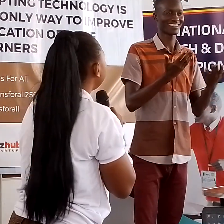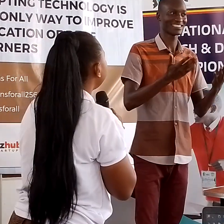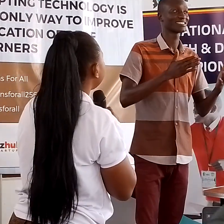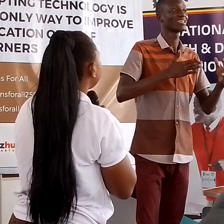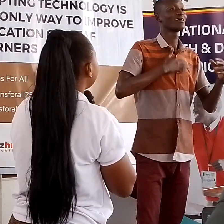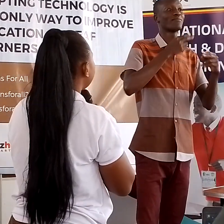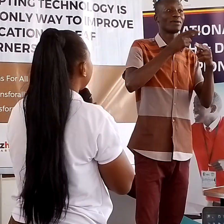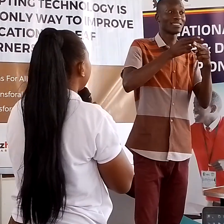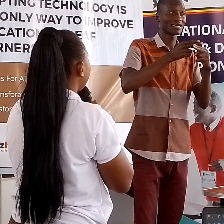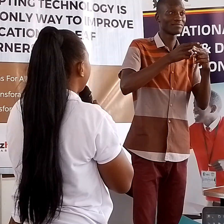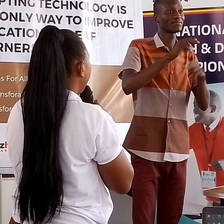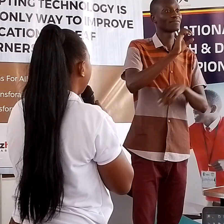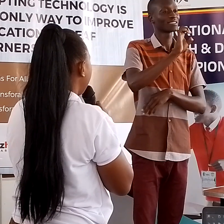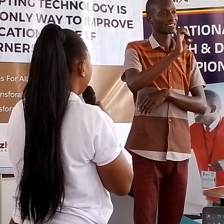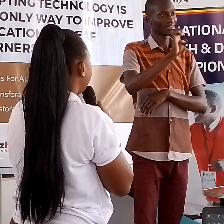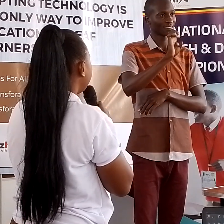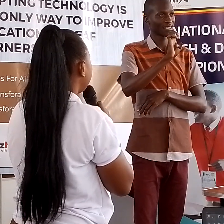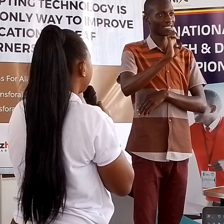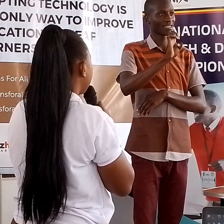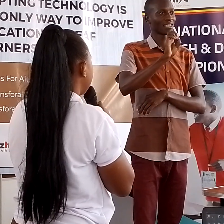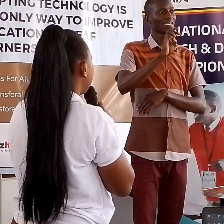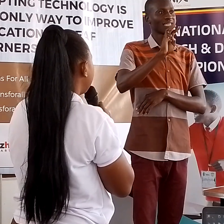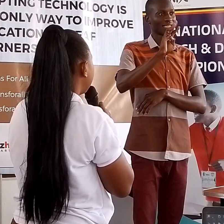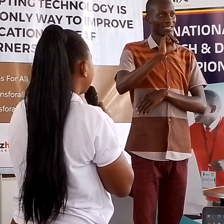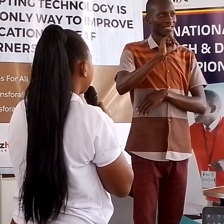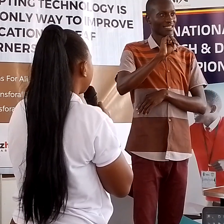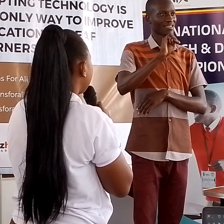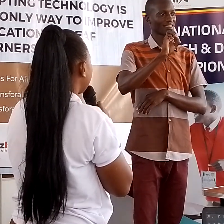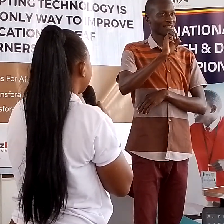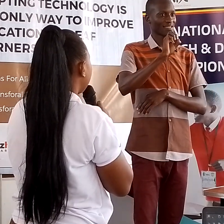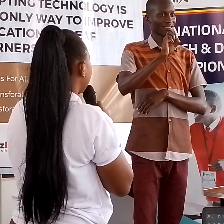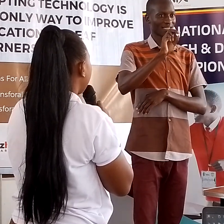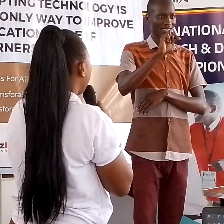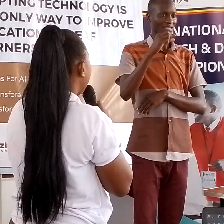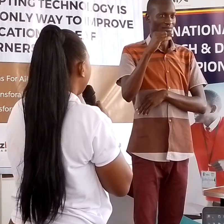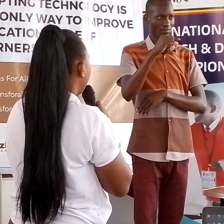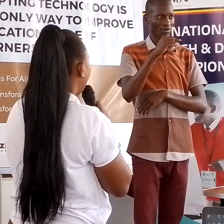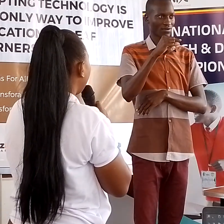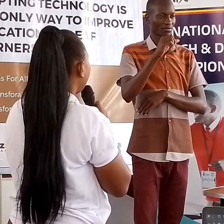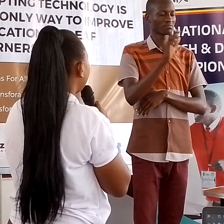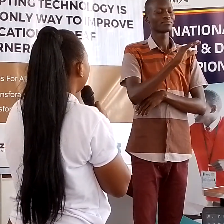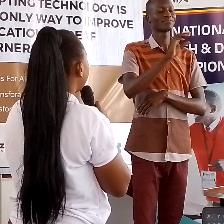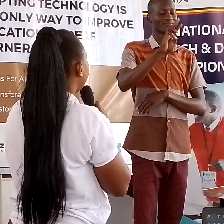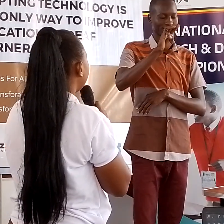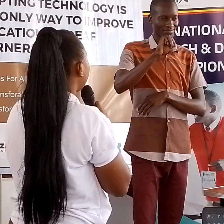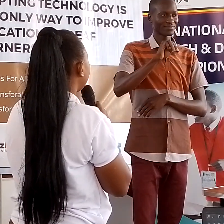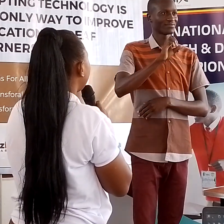you. My name is Emma